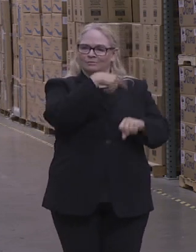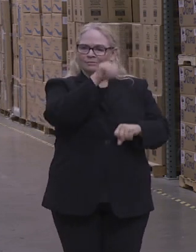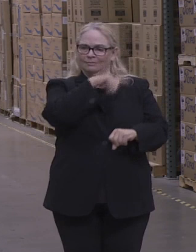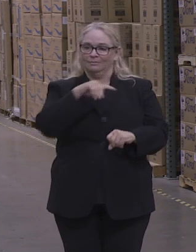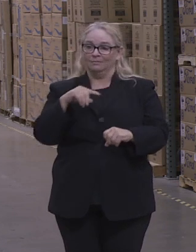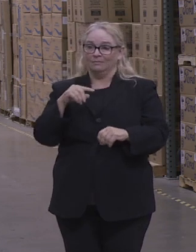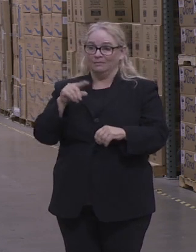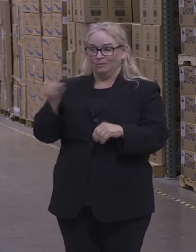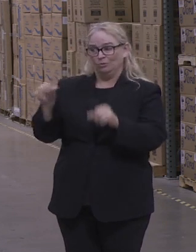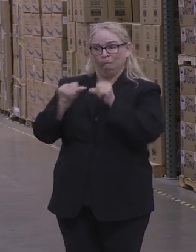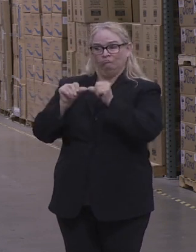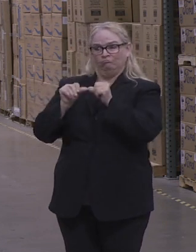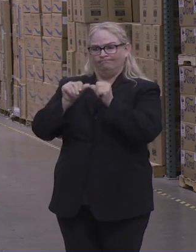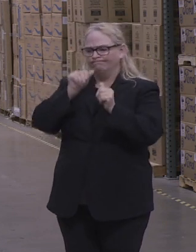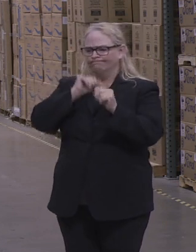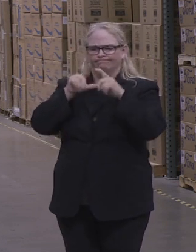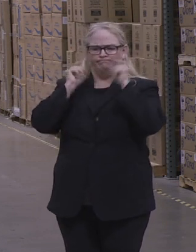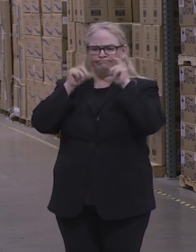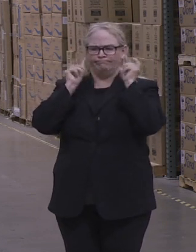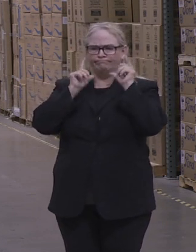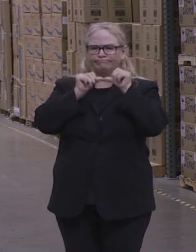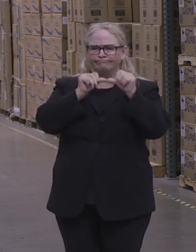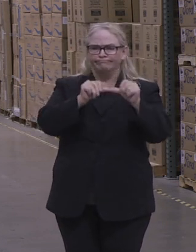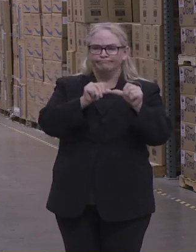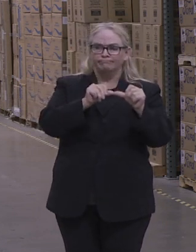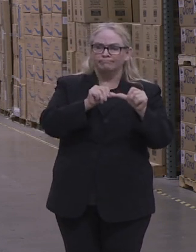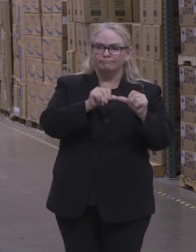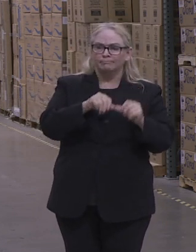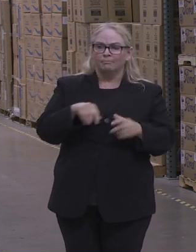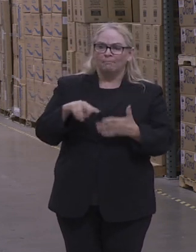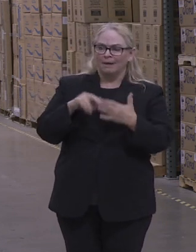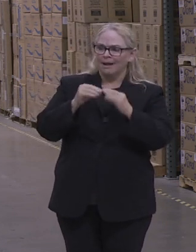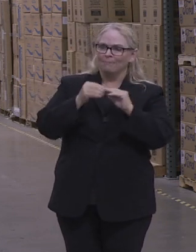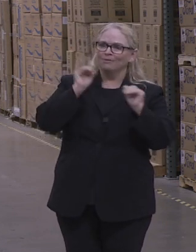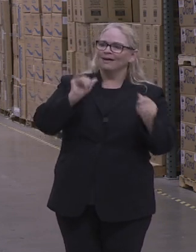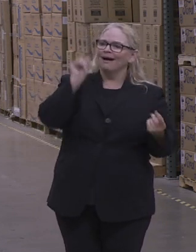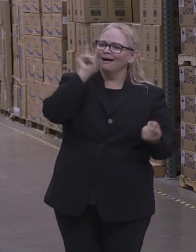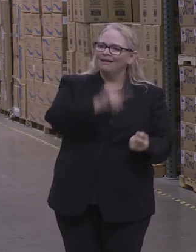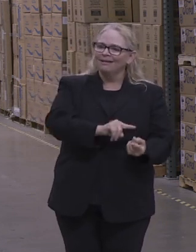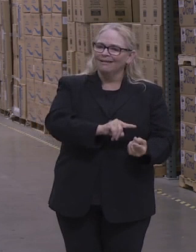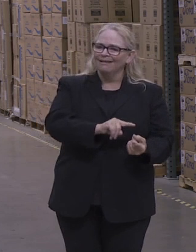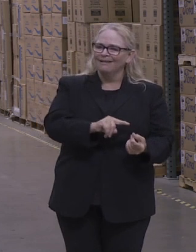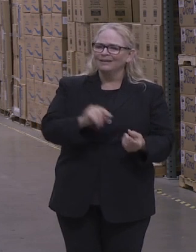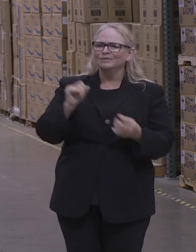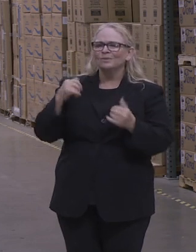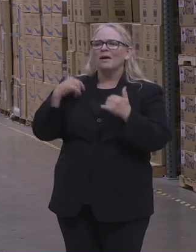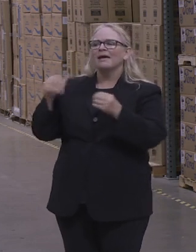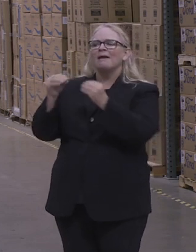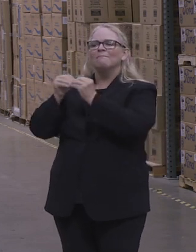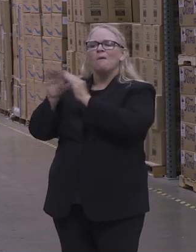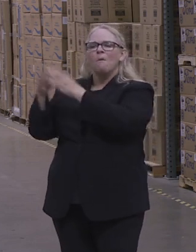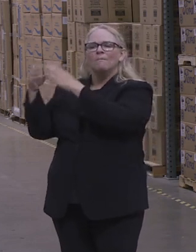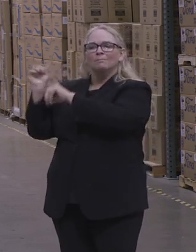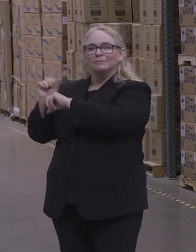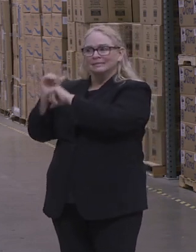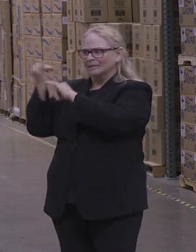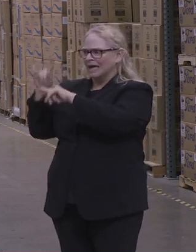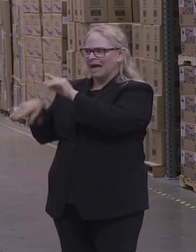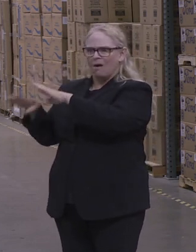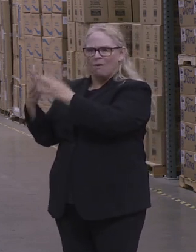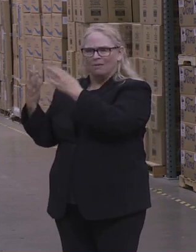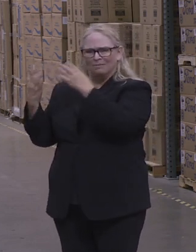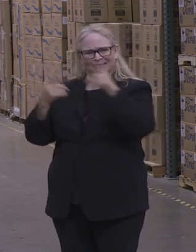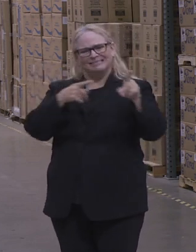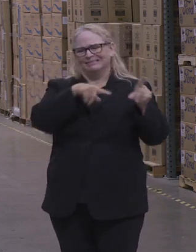get back to business, the sooner we'll get back to the kinds of activities that so many of us understandably